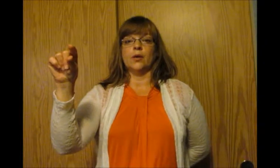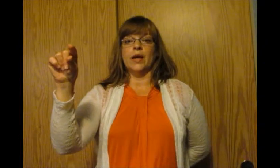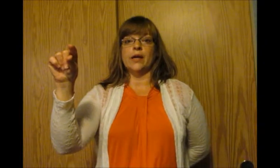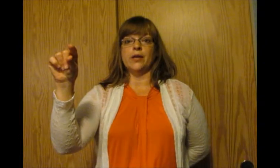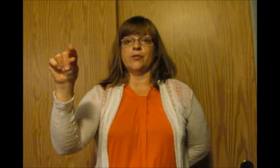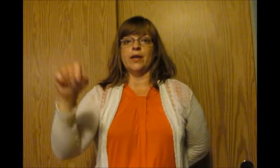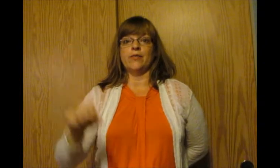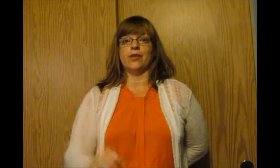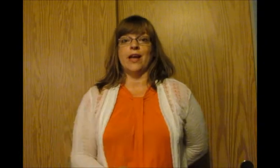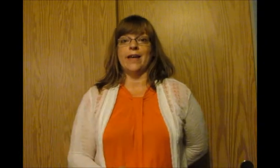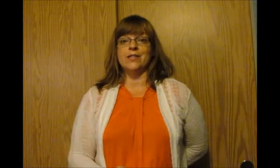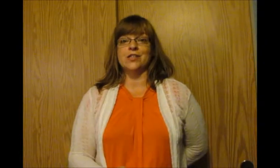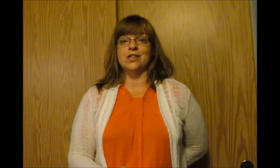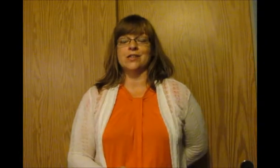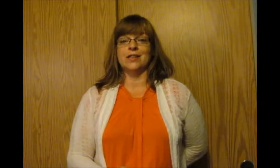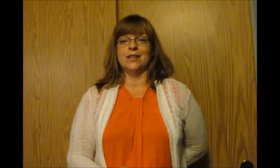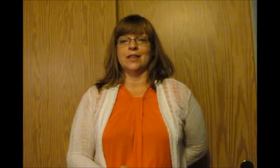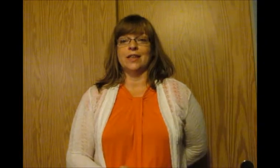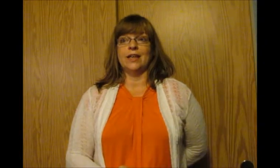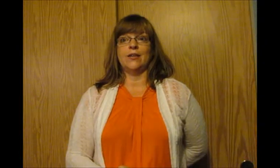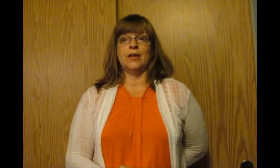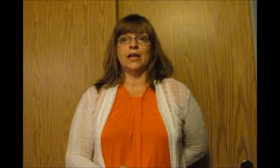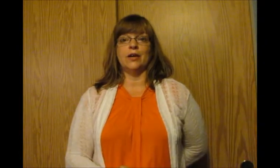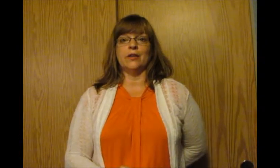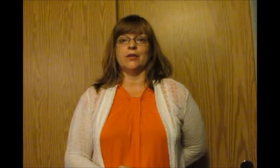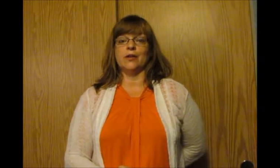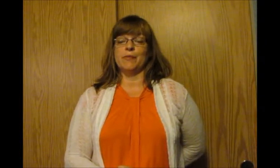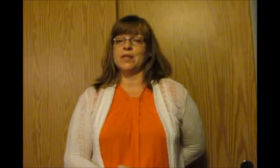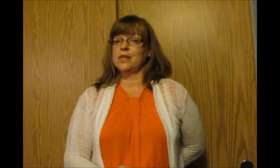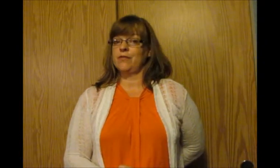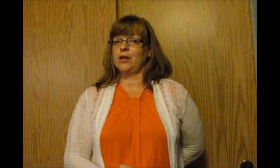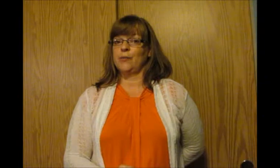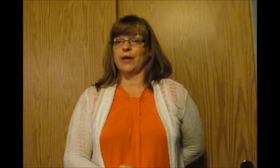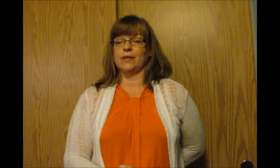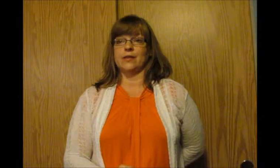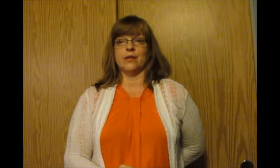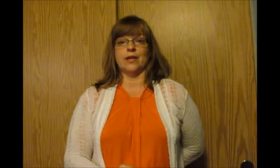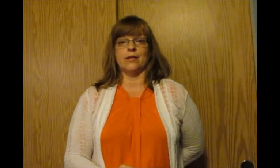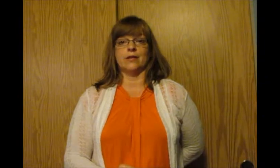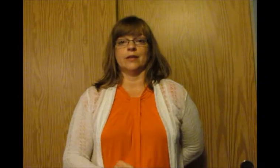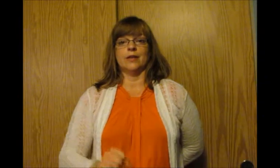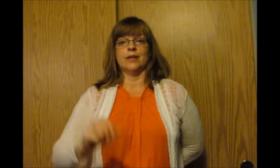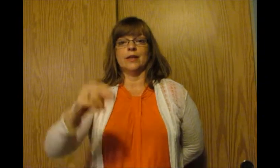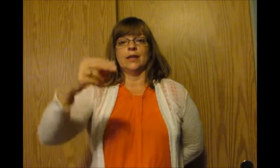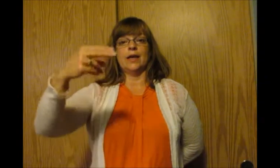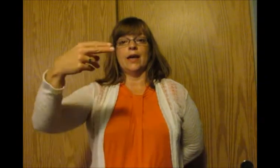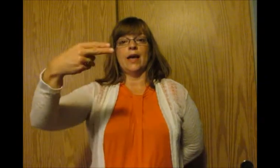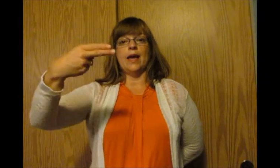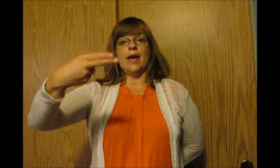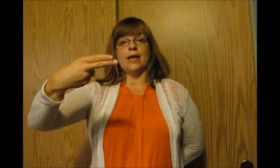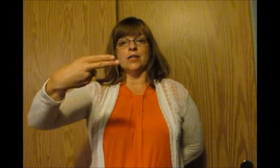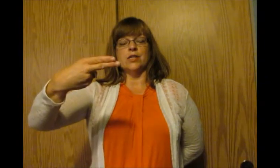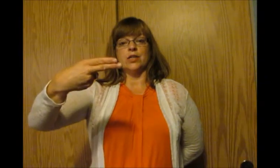Okay, are you ready for H? Here we go. There's something different about this letter. H.